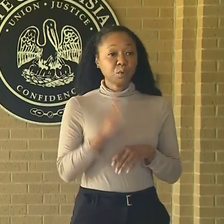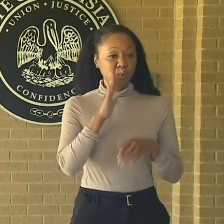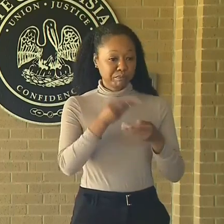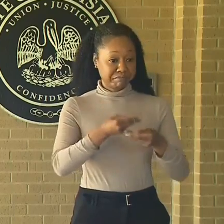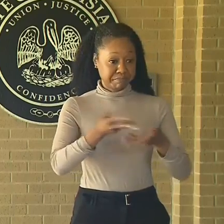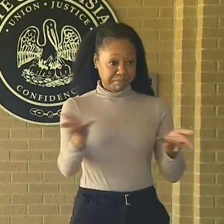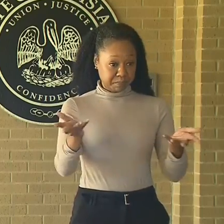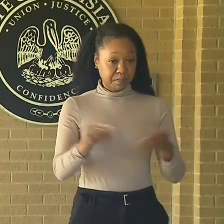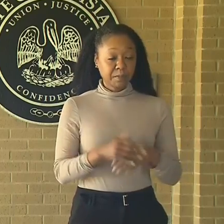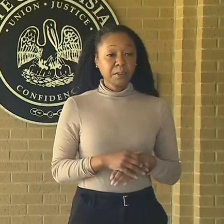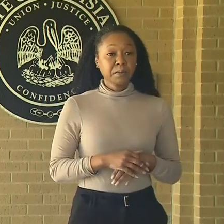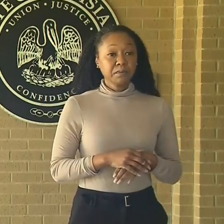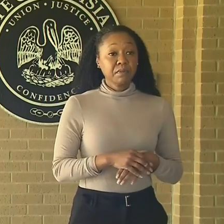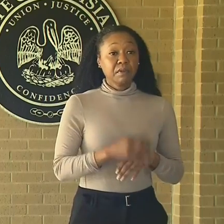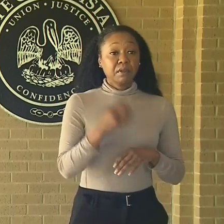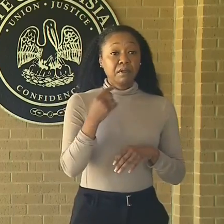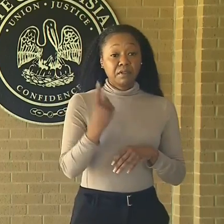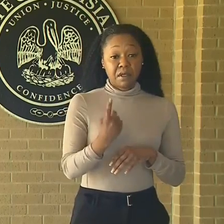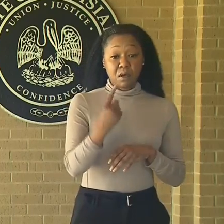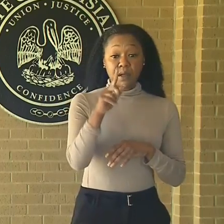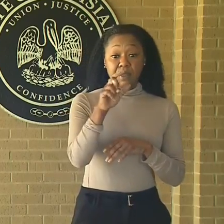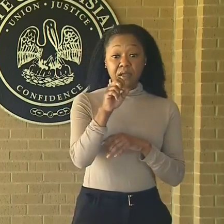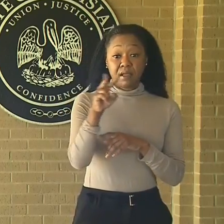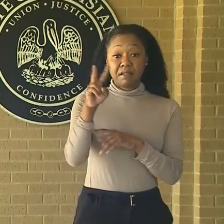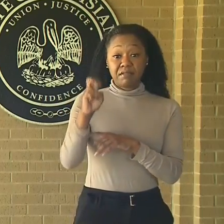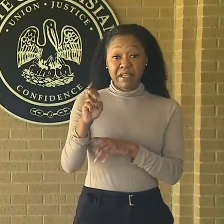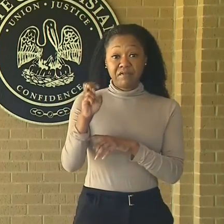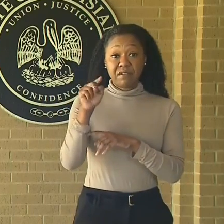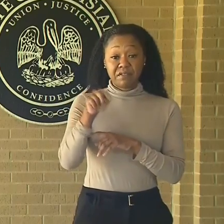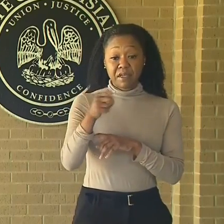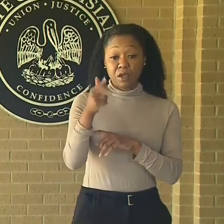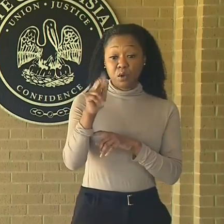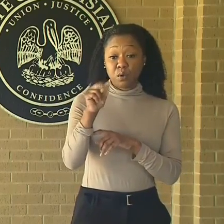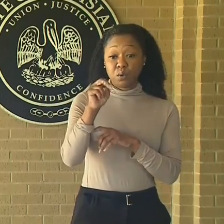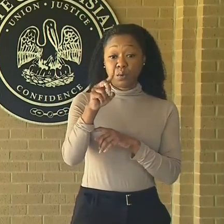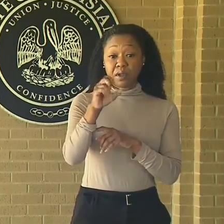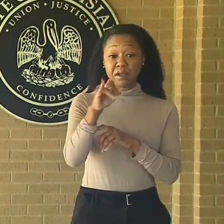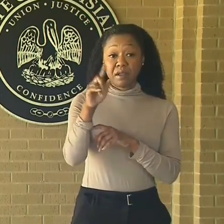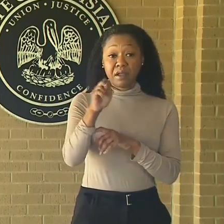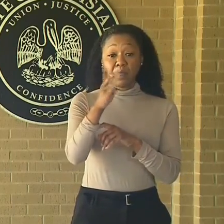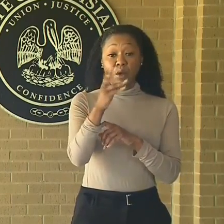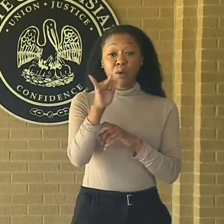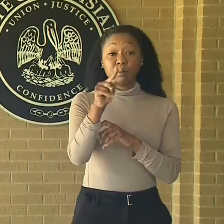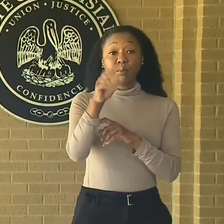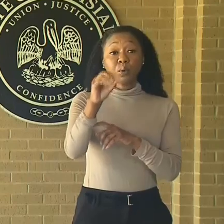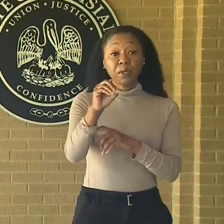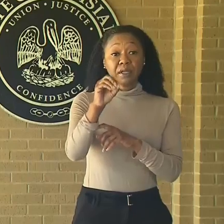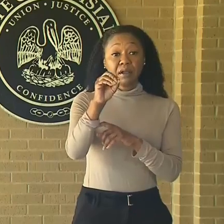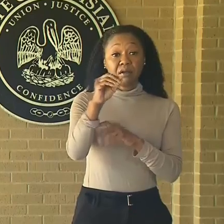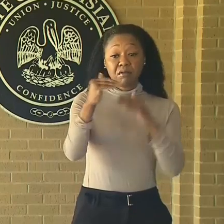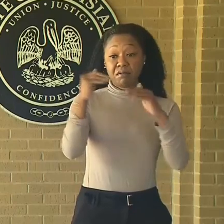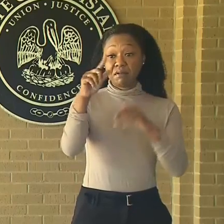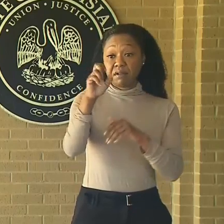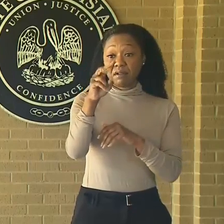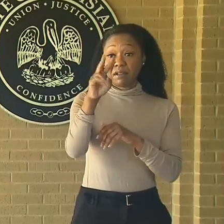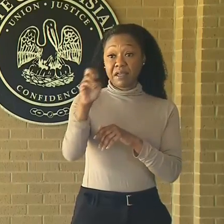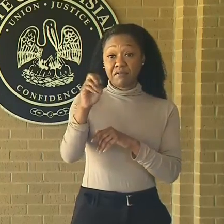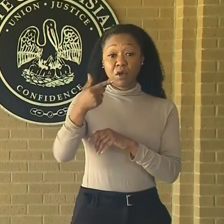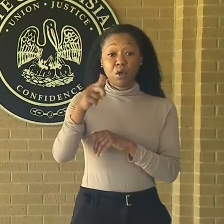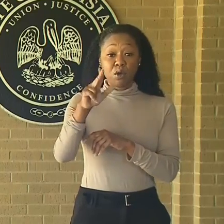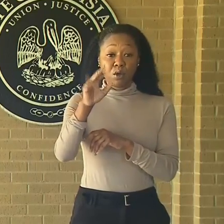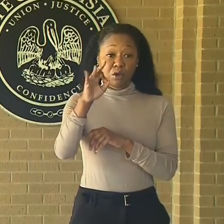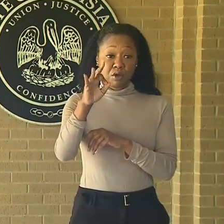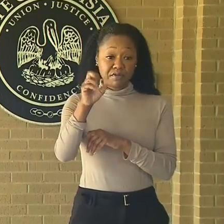The one levee breach was reported in Grand Isle. The Burrito levee on the Gulf side